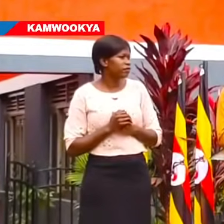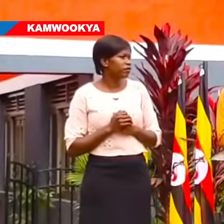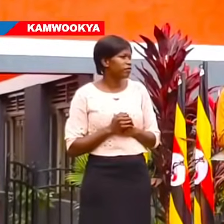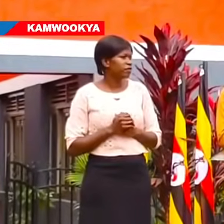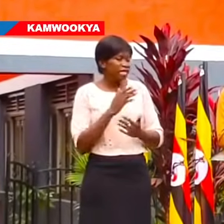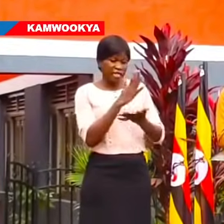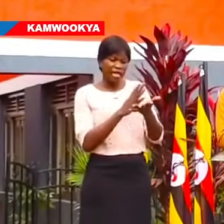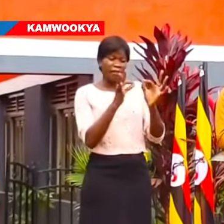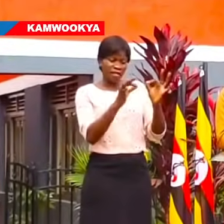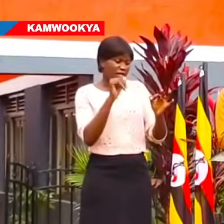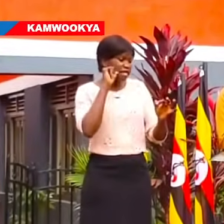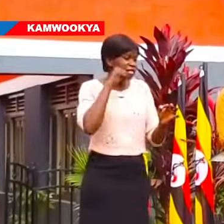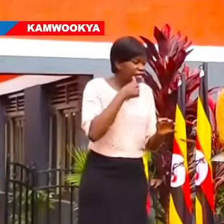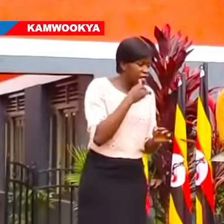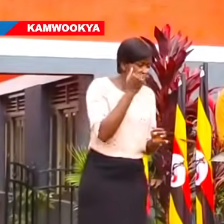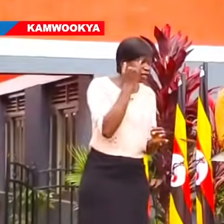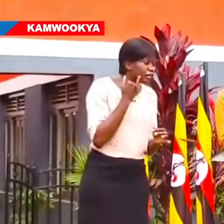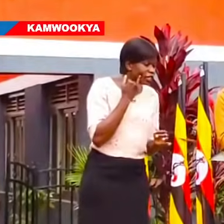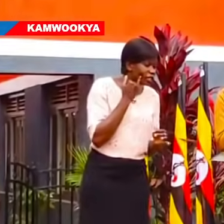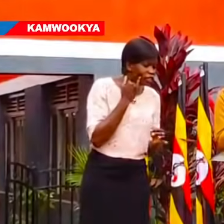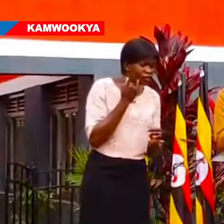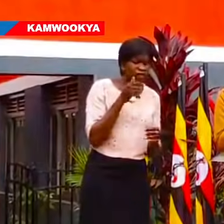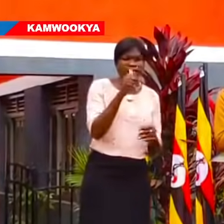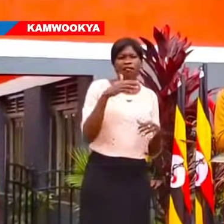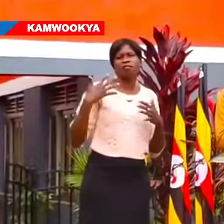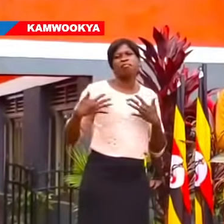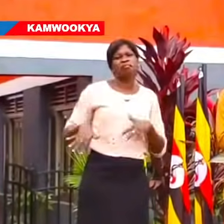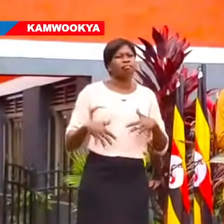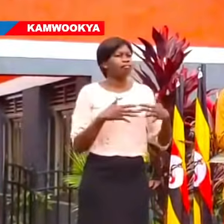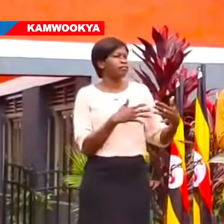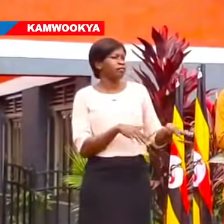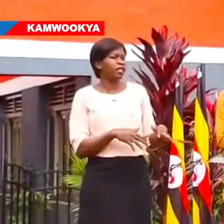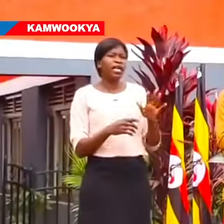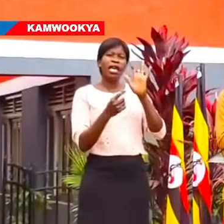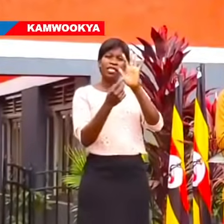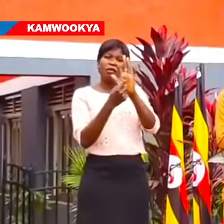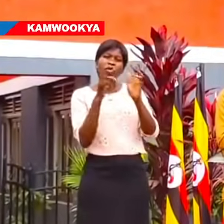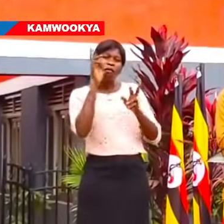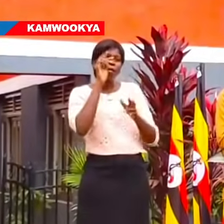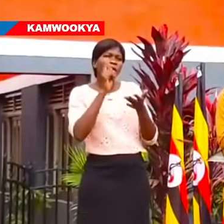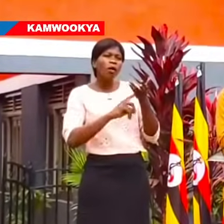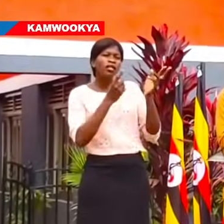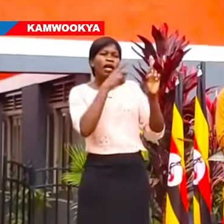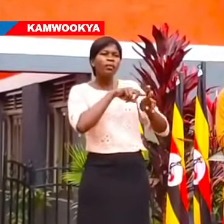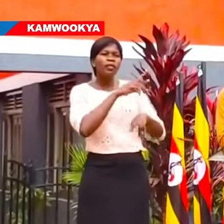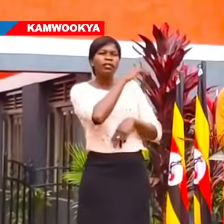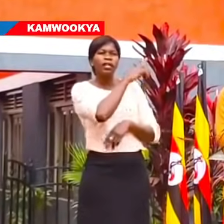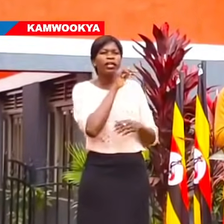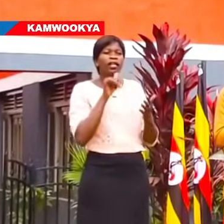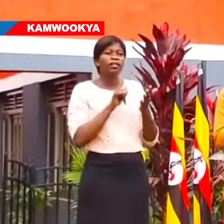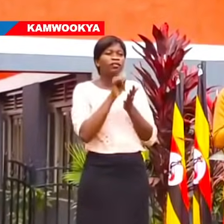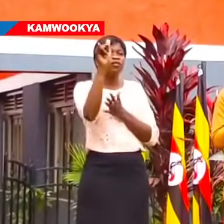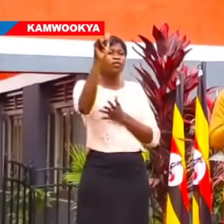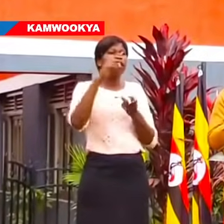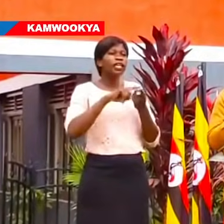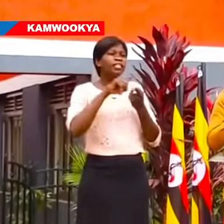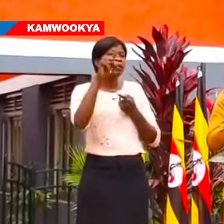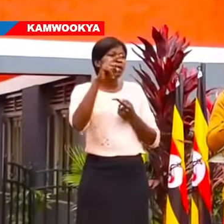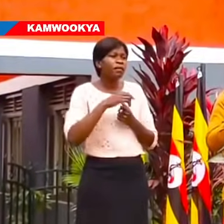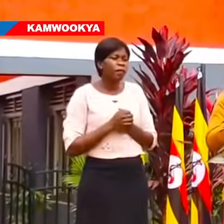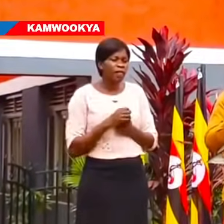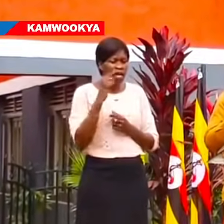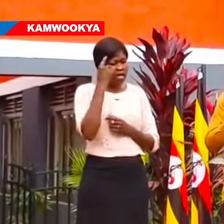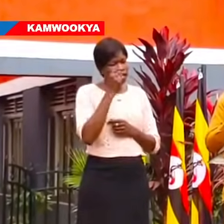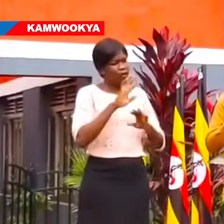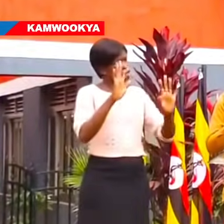things. Look, for example, at the recent saga at the airport. The government decides to take over